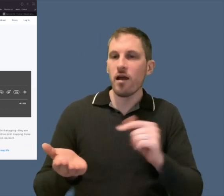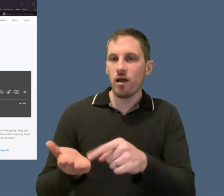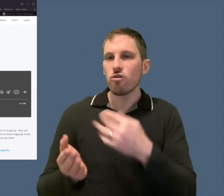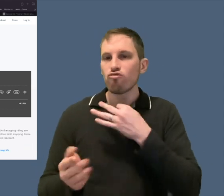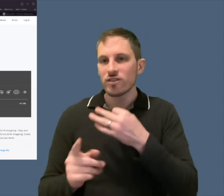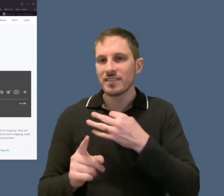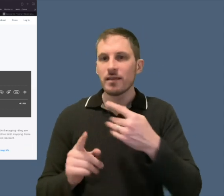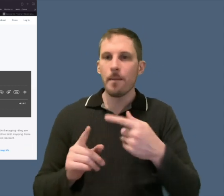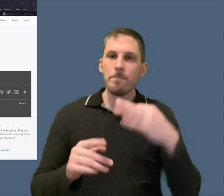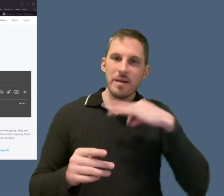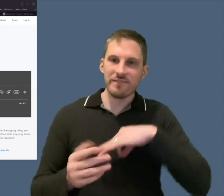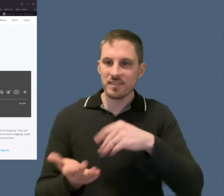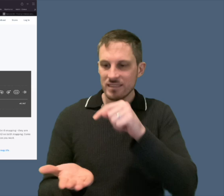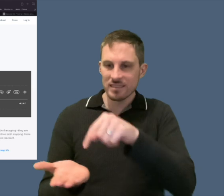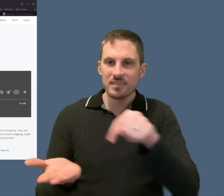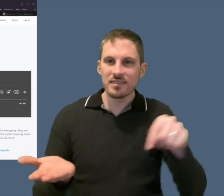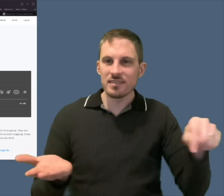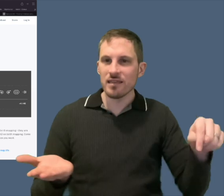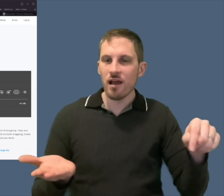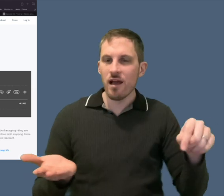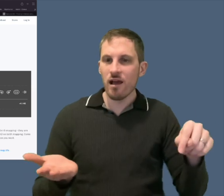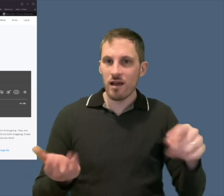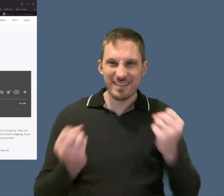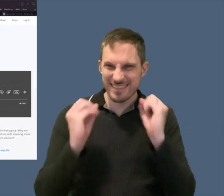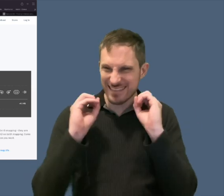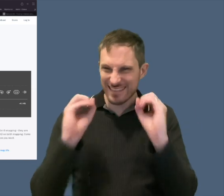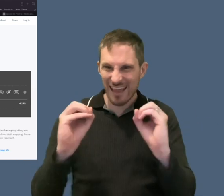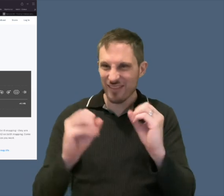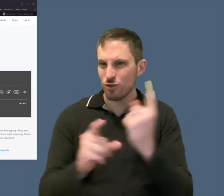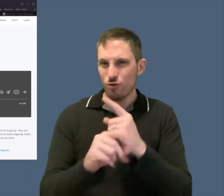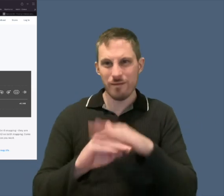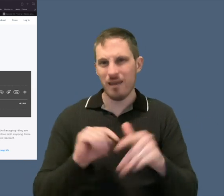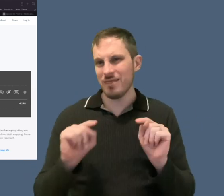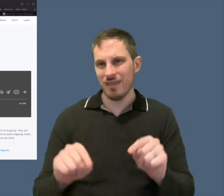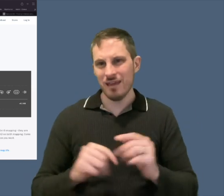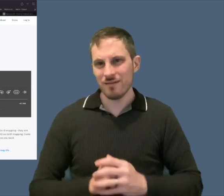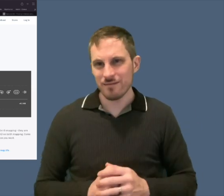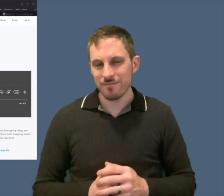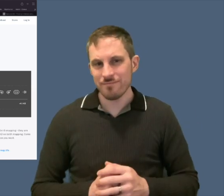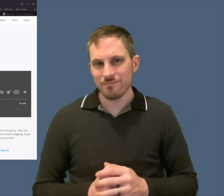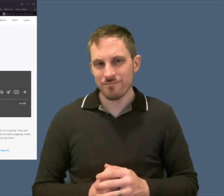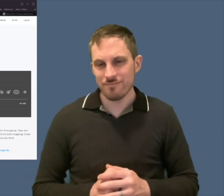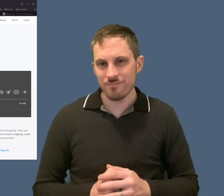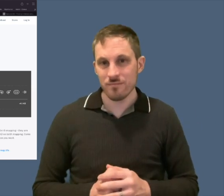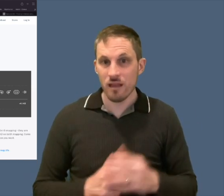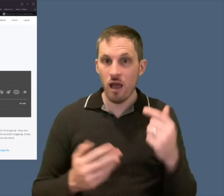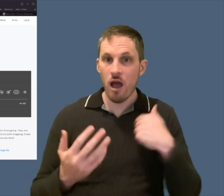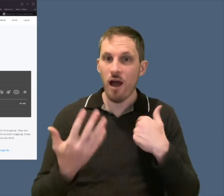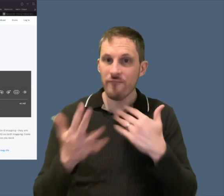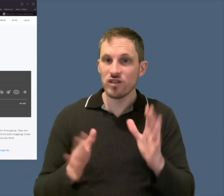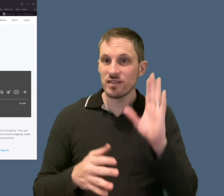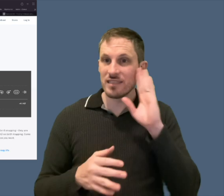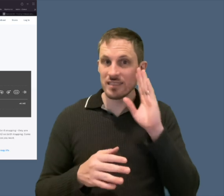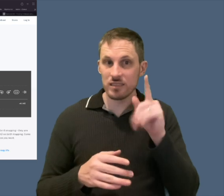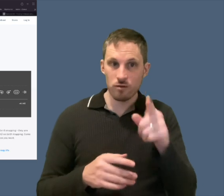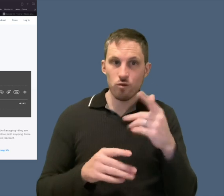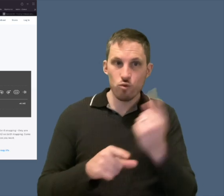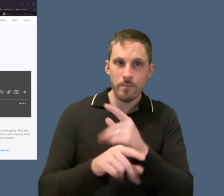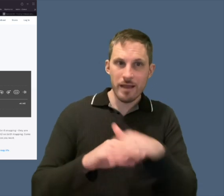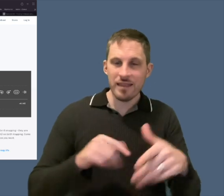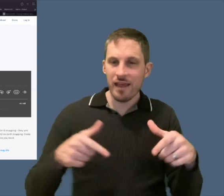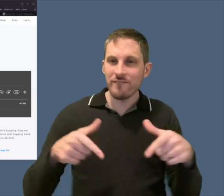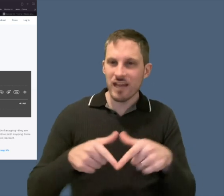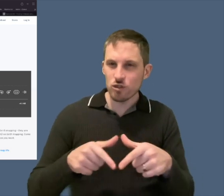the risks and benefits of the alternative. We're not having conversations like that. I've just finished listening to the vaginal exam